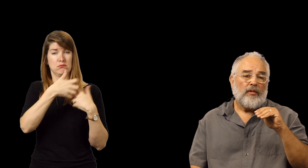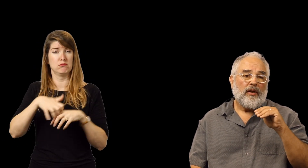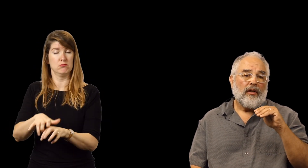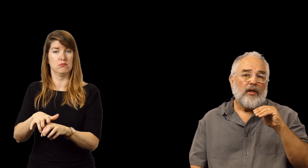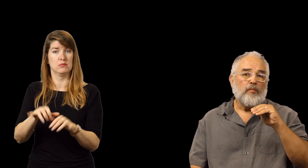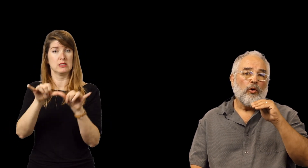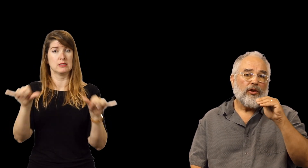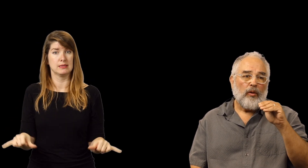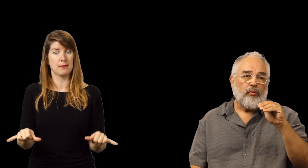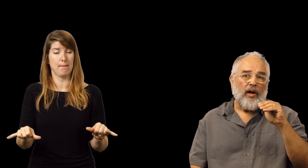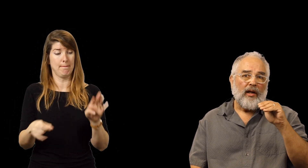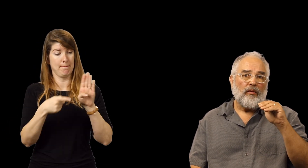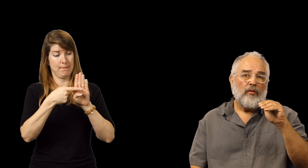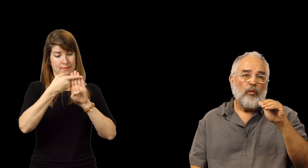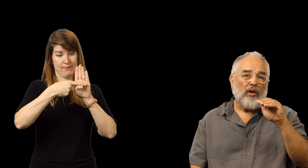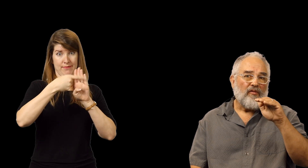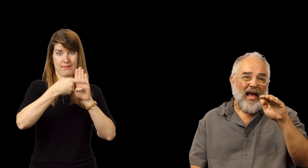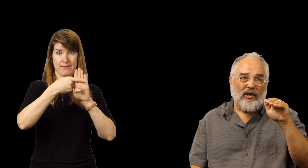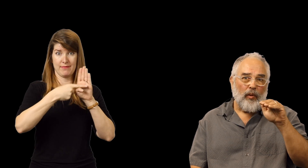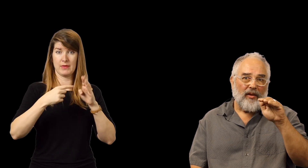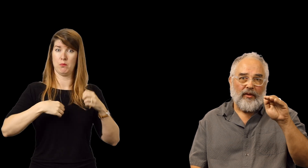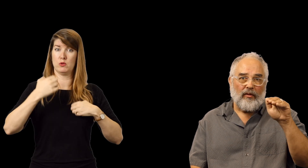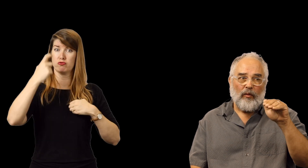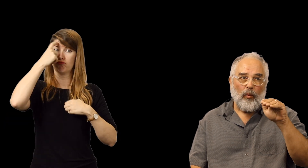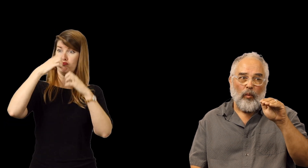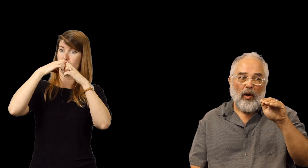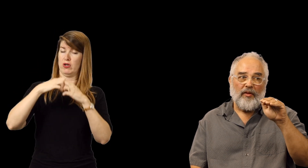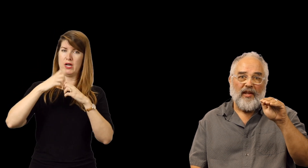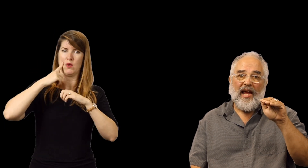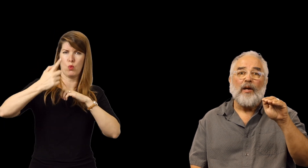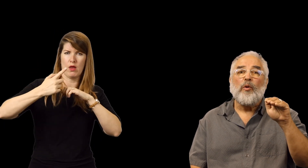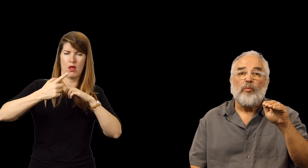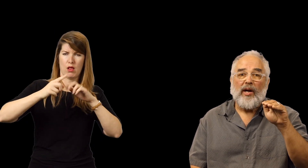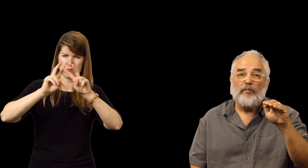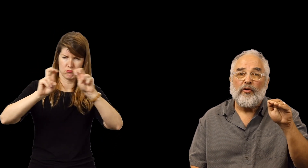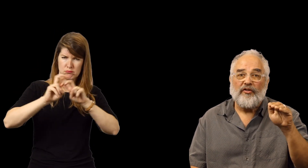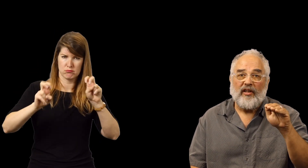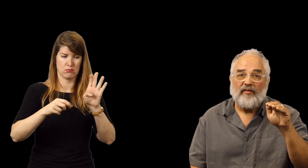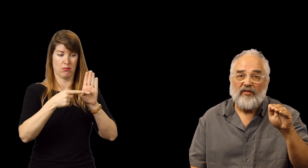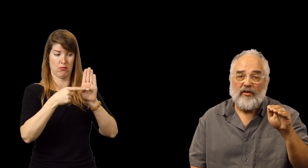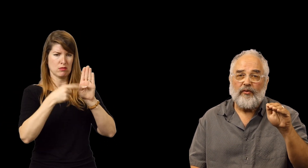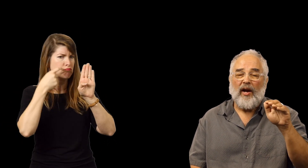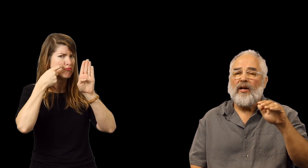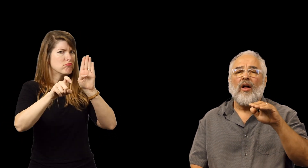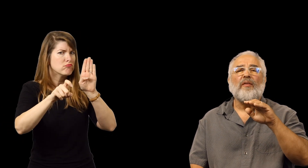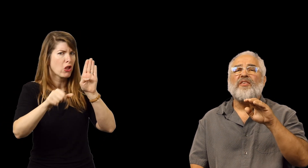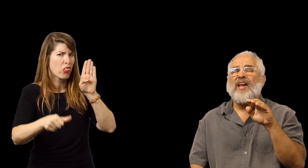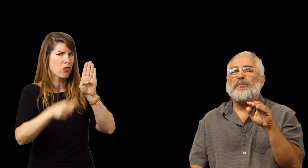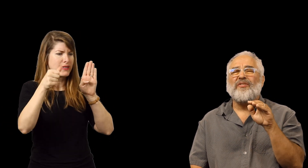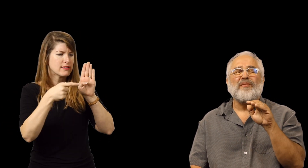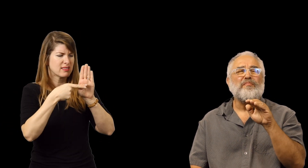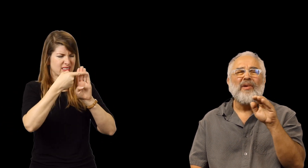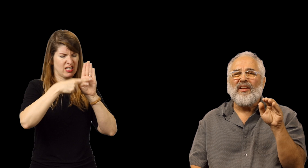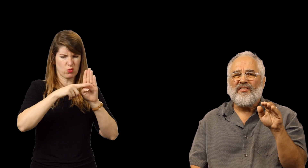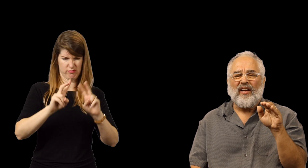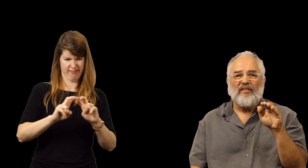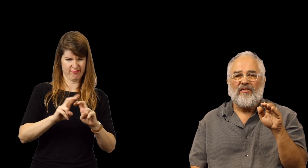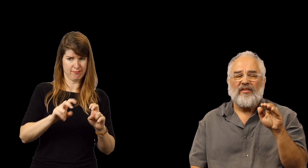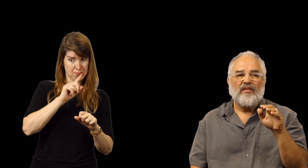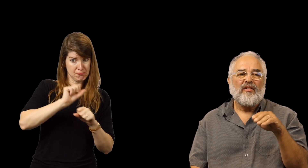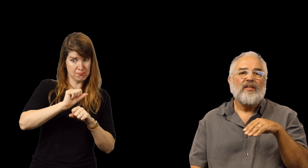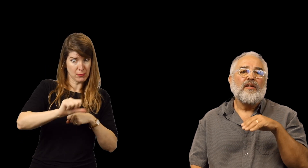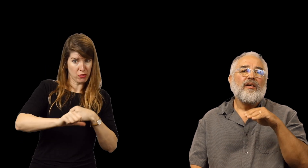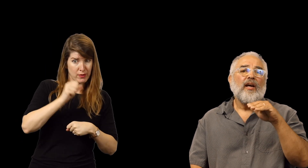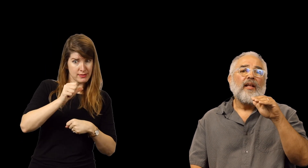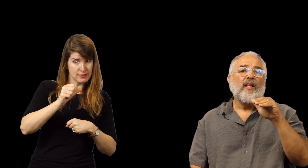system, the emotional brain will evaluate what the animal brain perceived as a threat, and all of this happens in